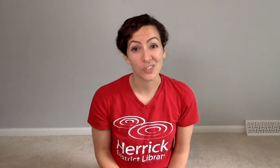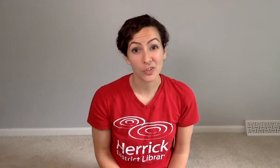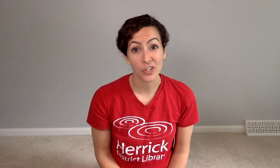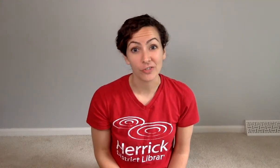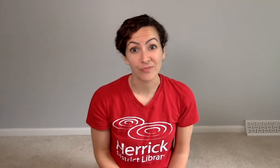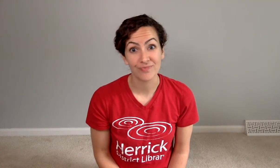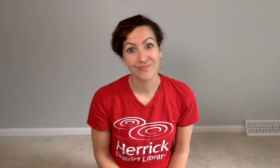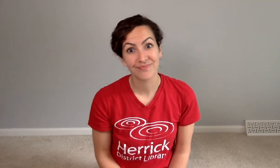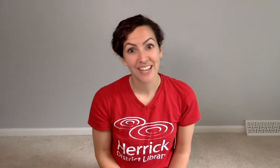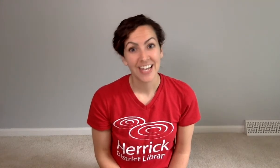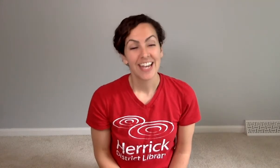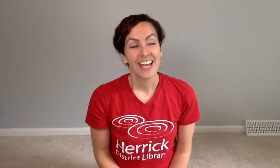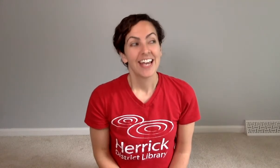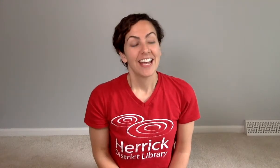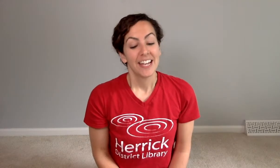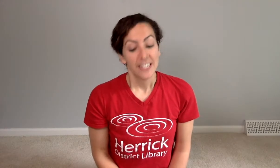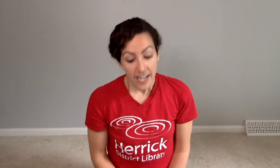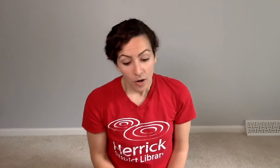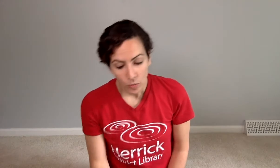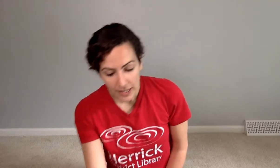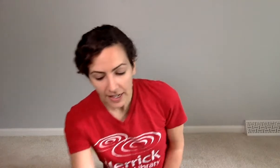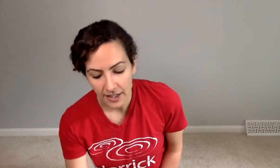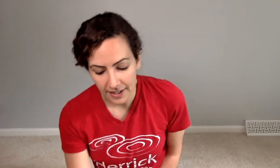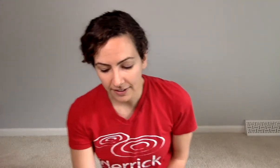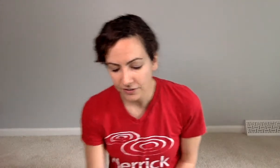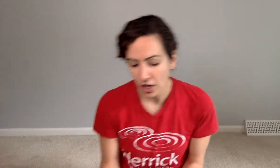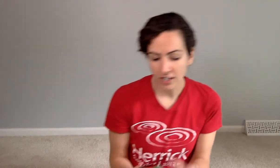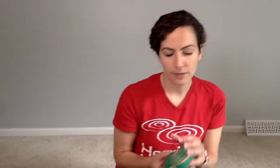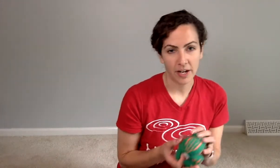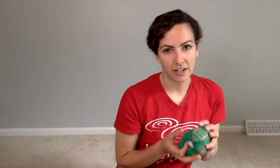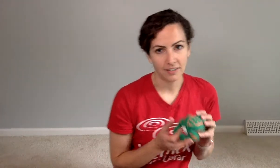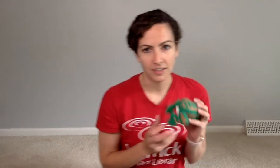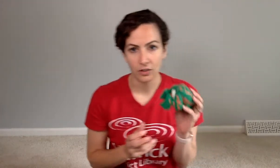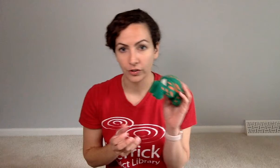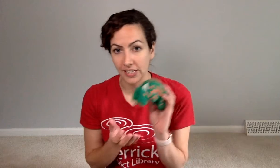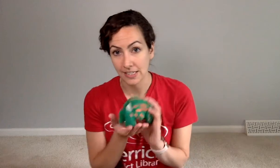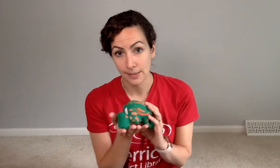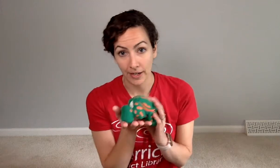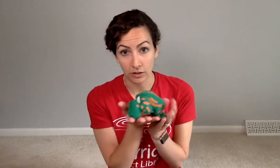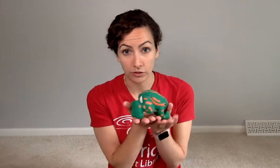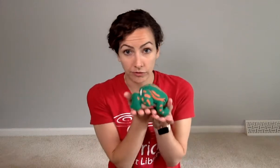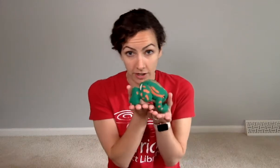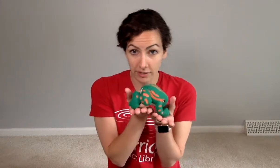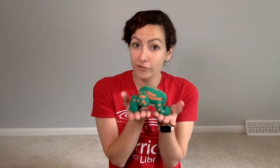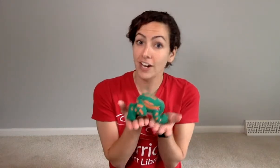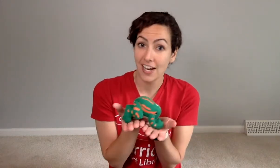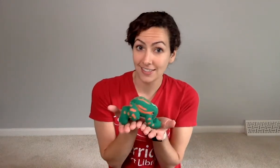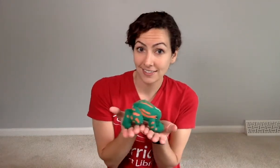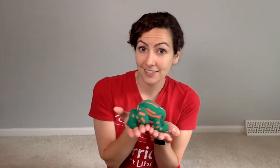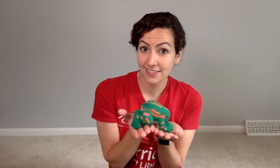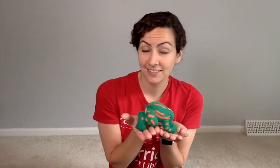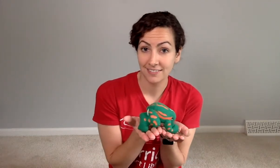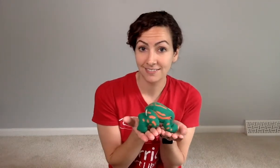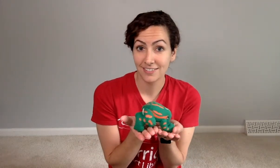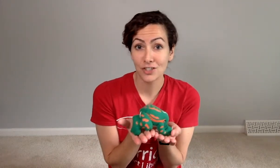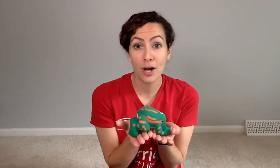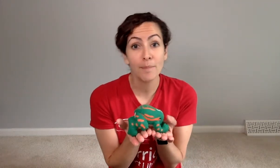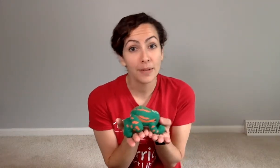true. Now we have talked about our little green and speckled frog friends,